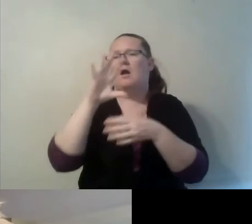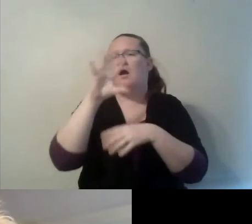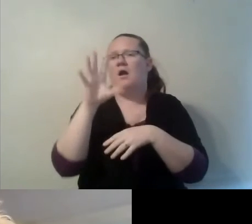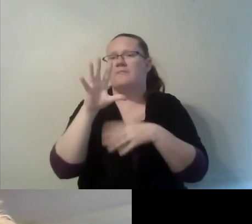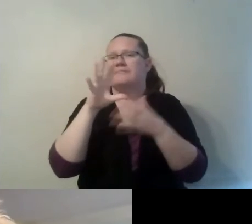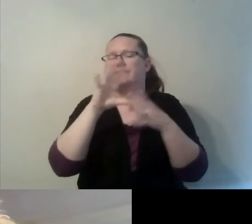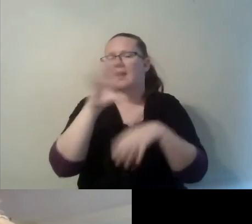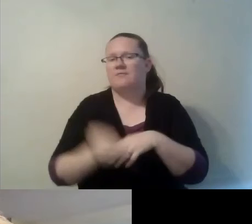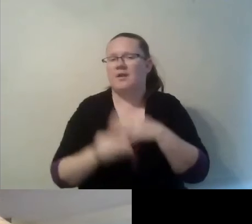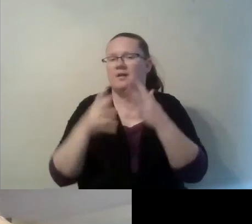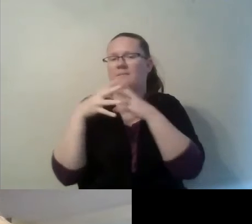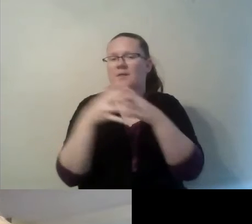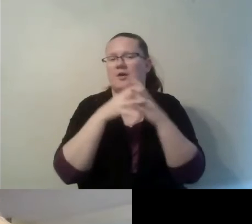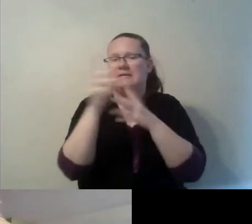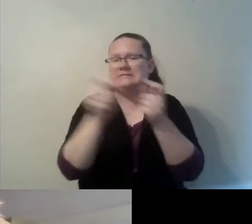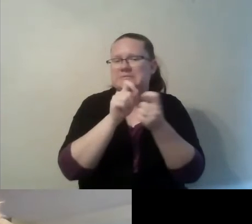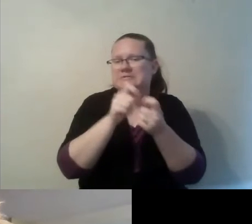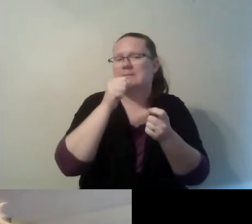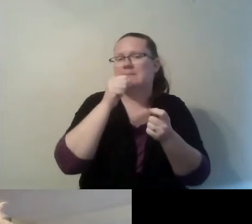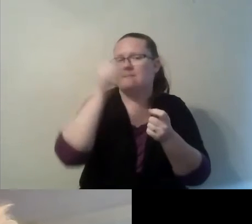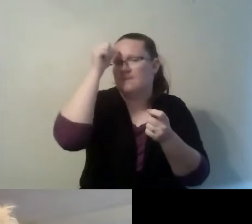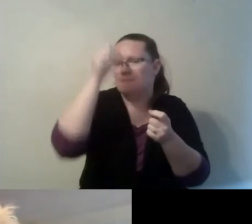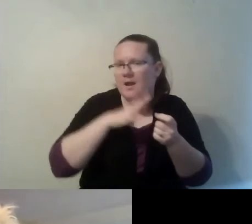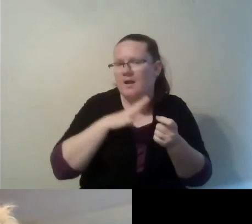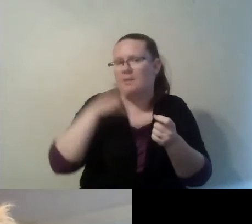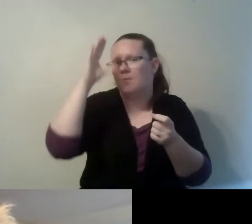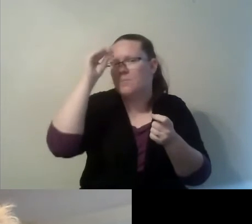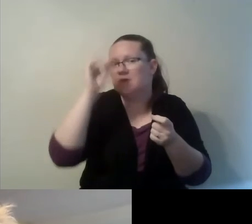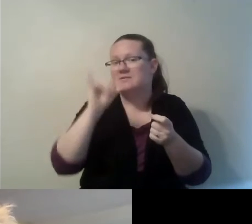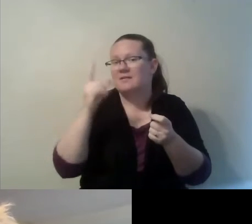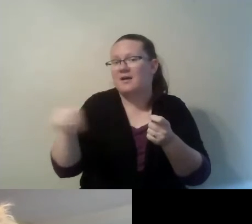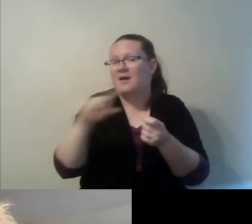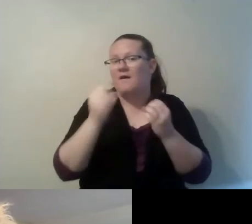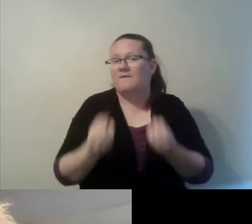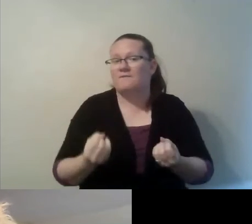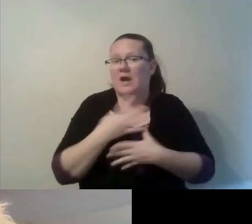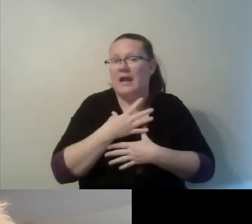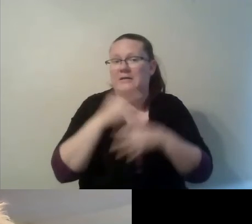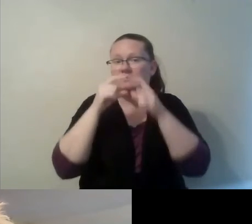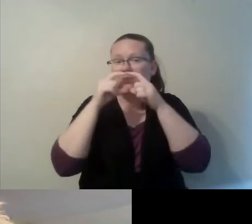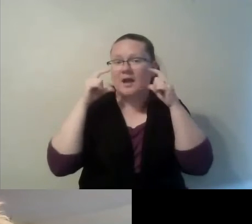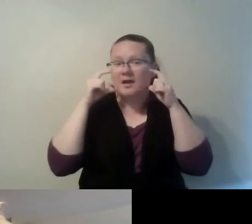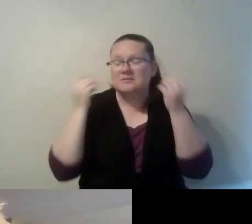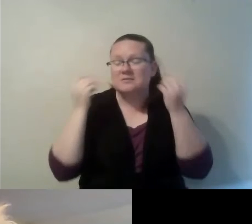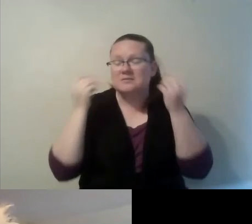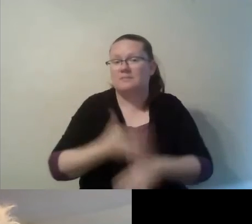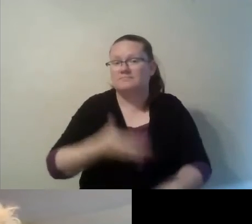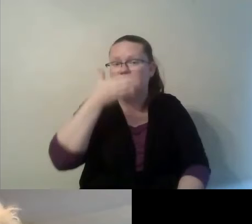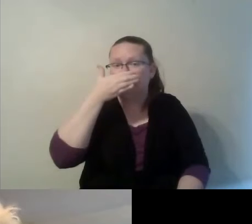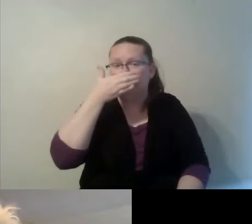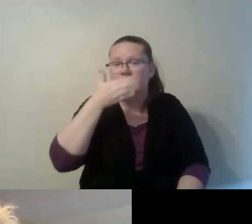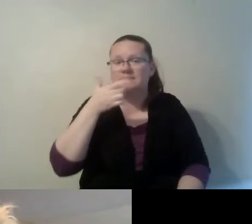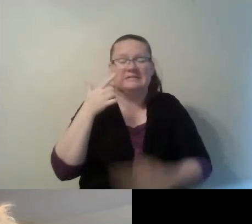and men especially who are frankly afraid to wear masks or face coverings, even under the